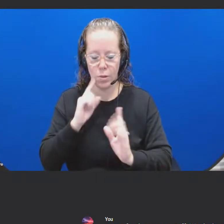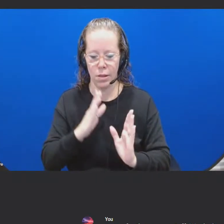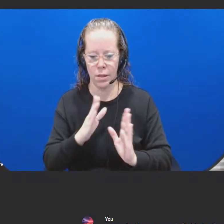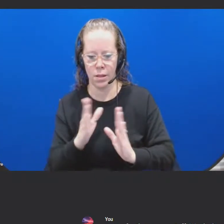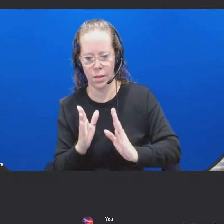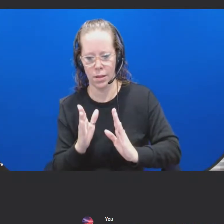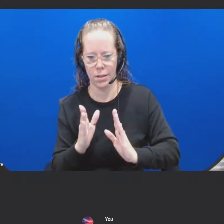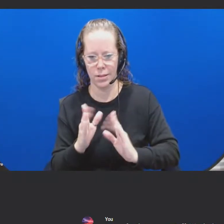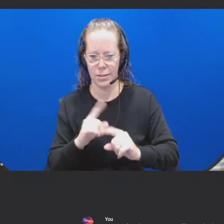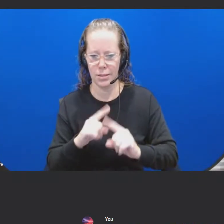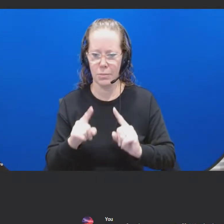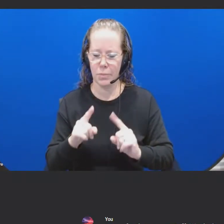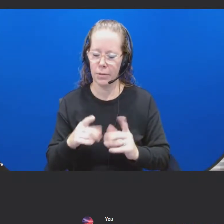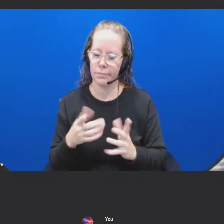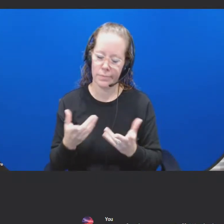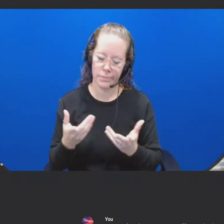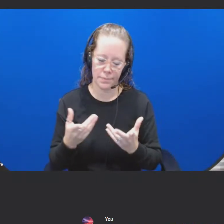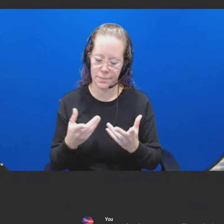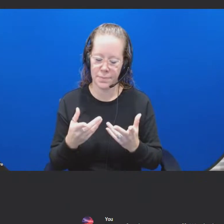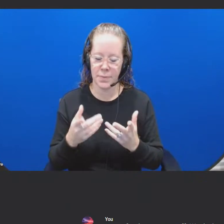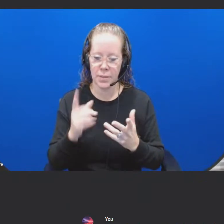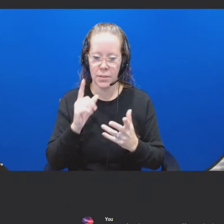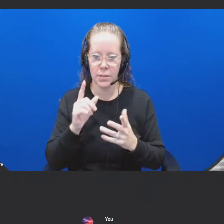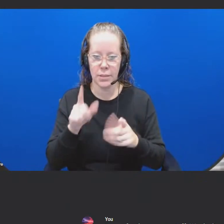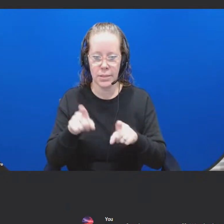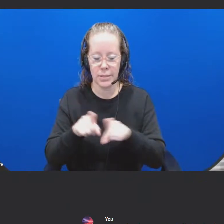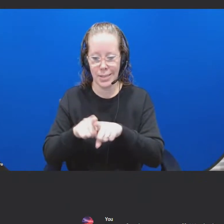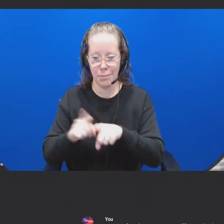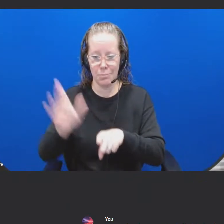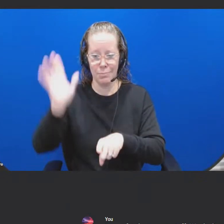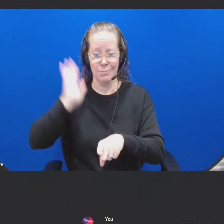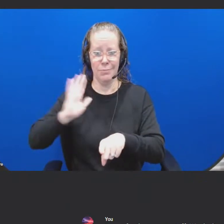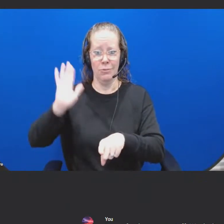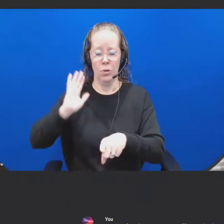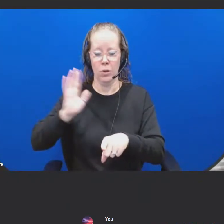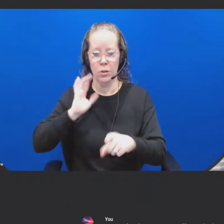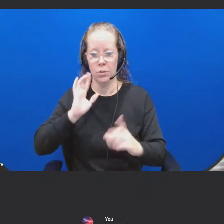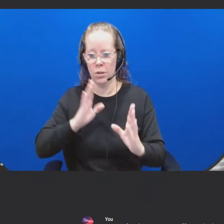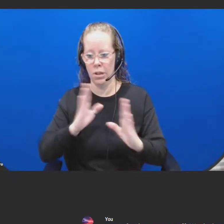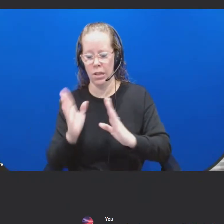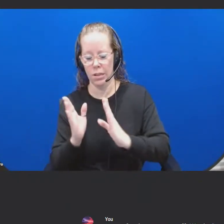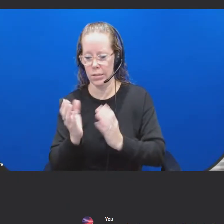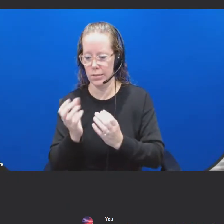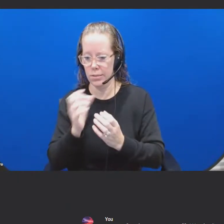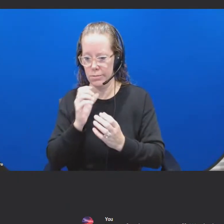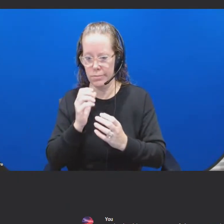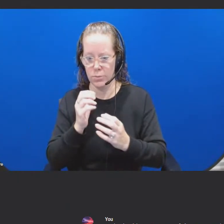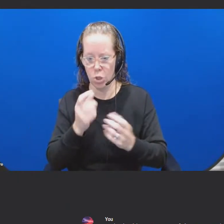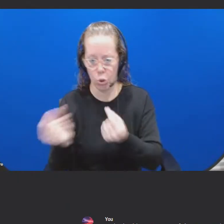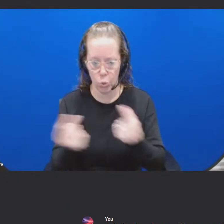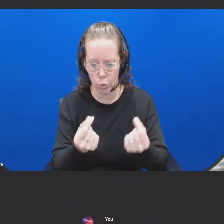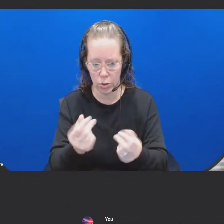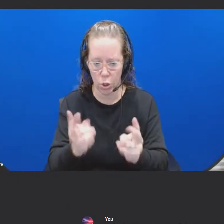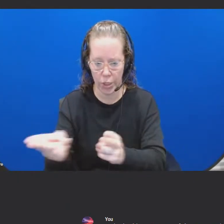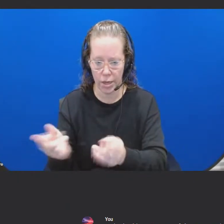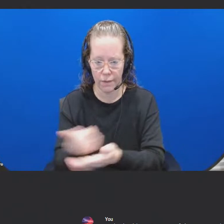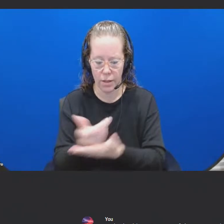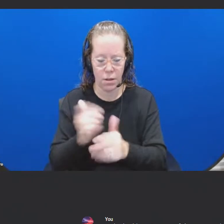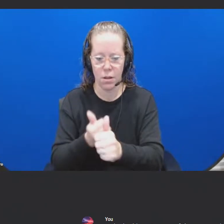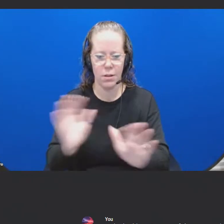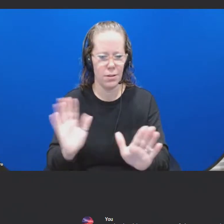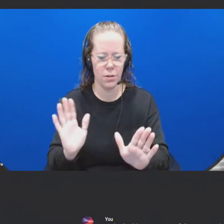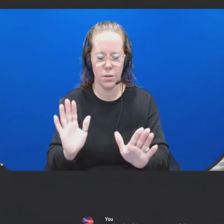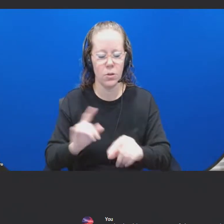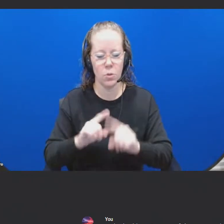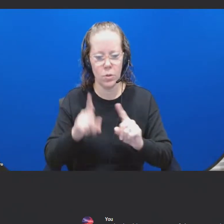it was previously while we try to figure out what we're going to do about staffing. And just to let